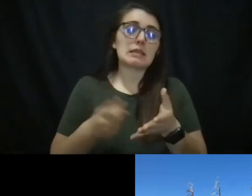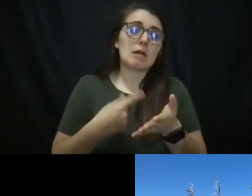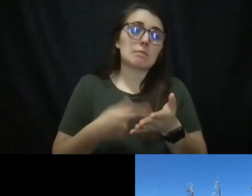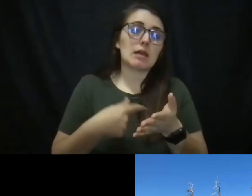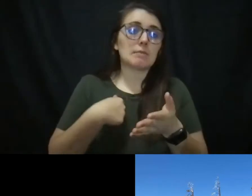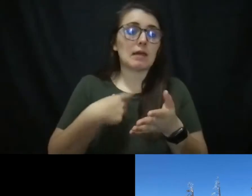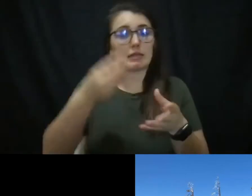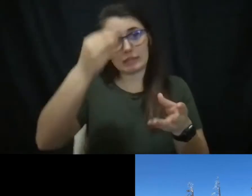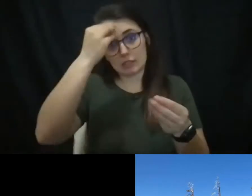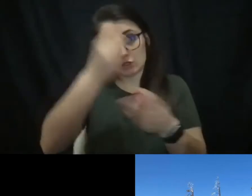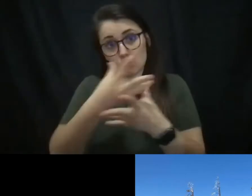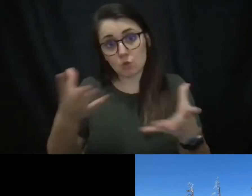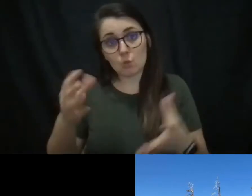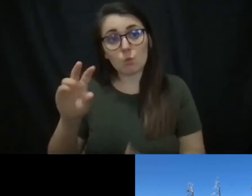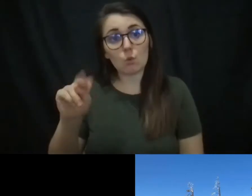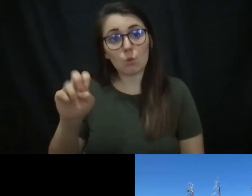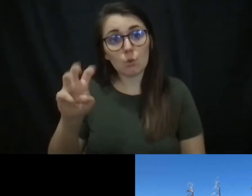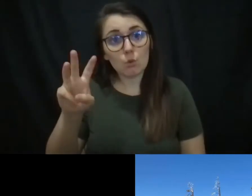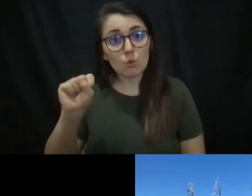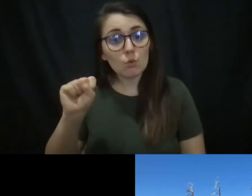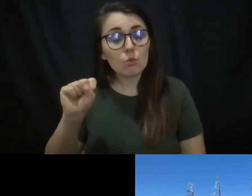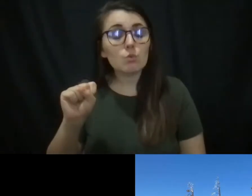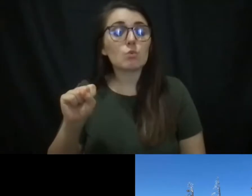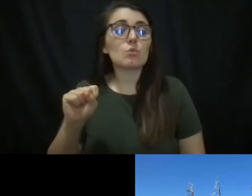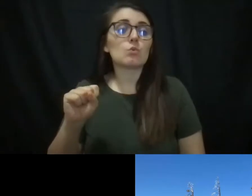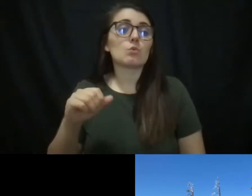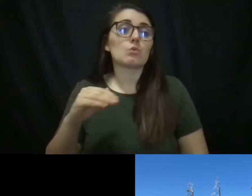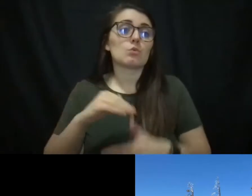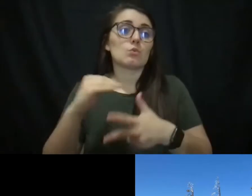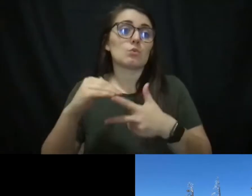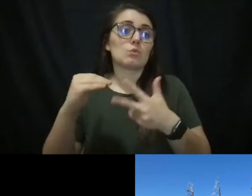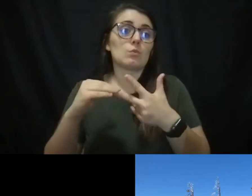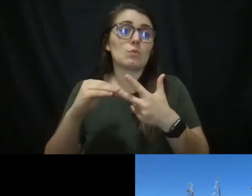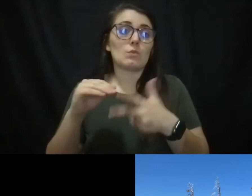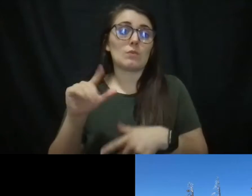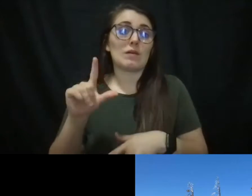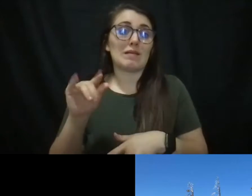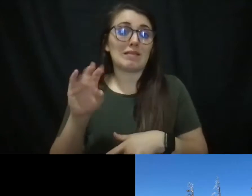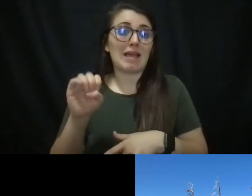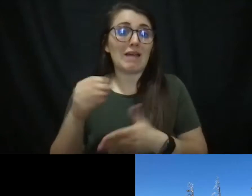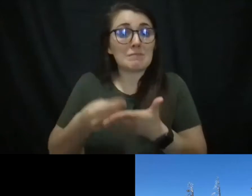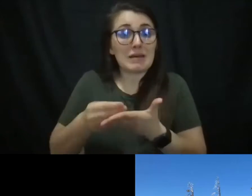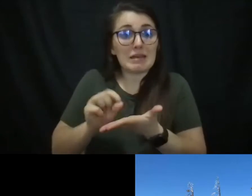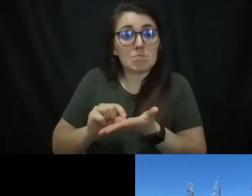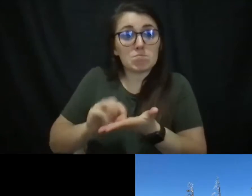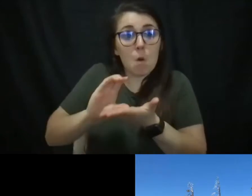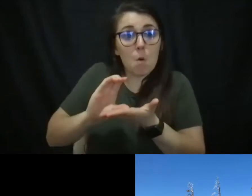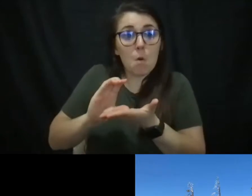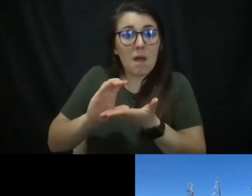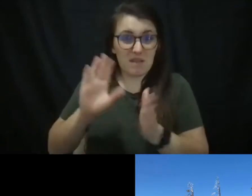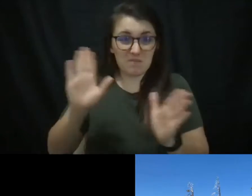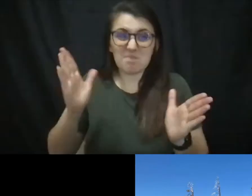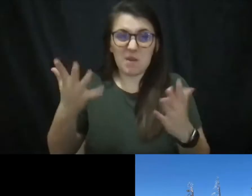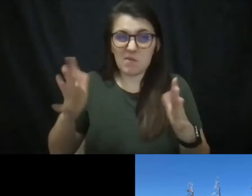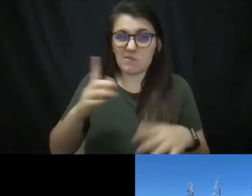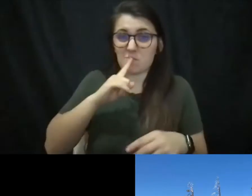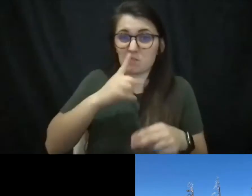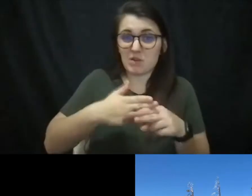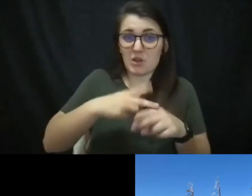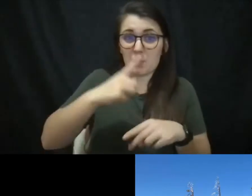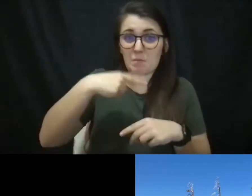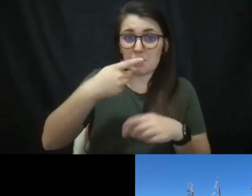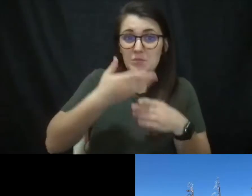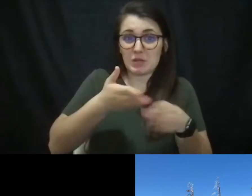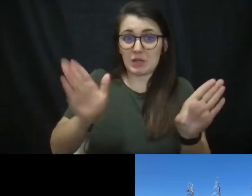deliver news. Sometimes I go on live for fundraising. You know, I mentioned as a public radio station, we don't